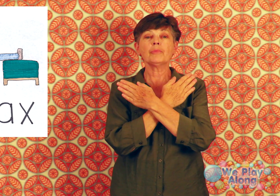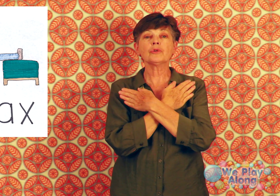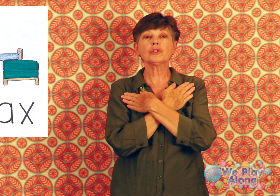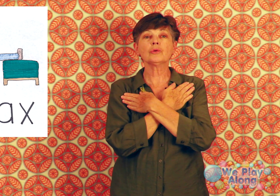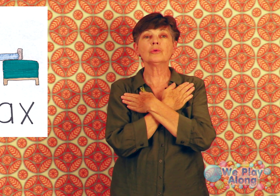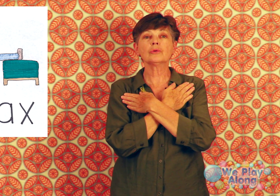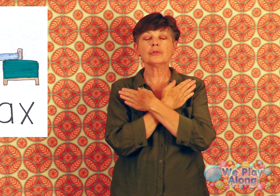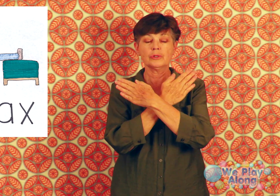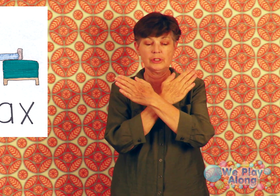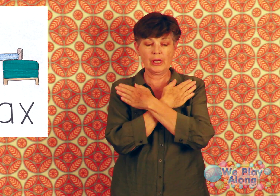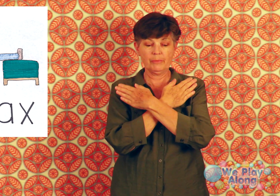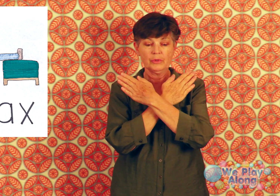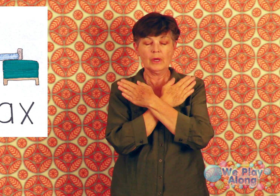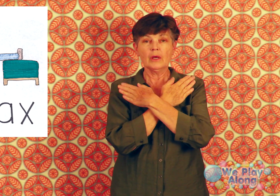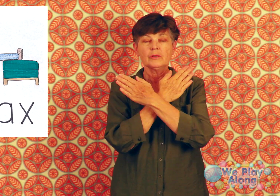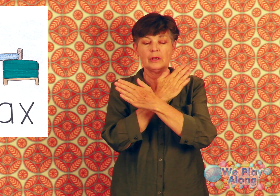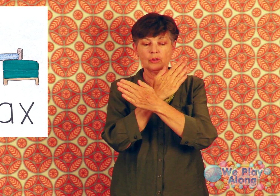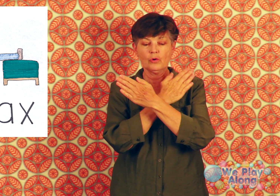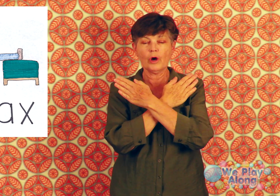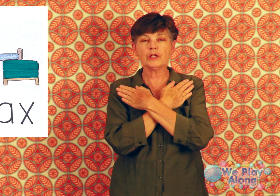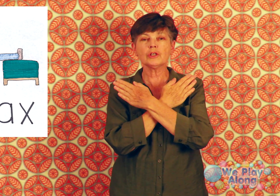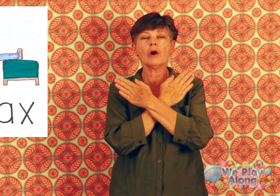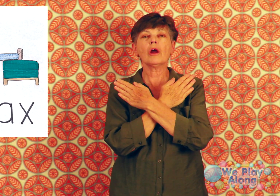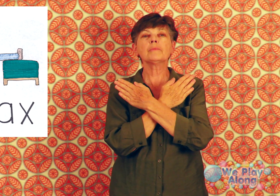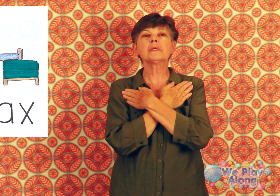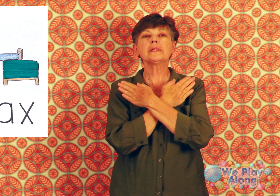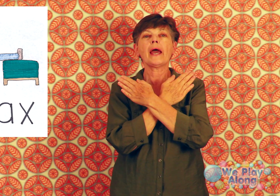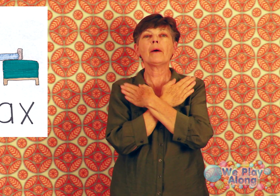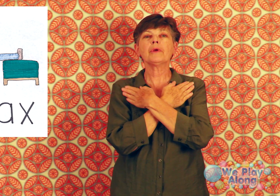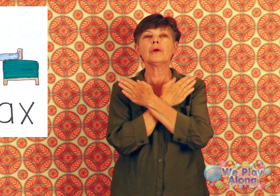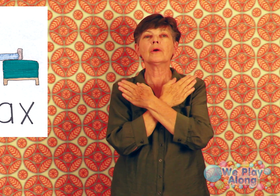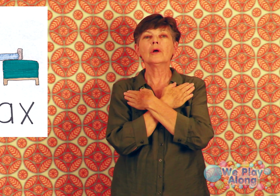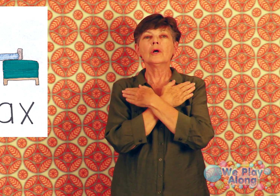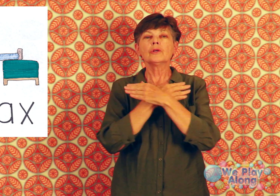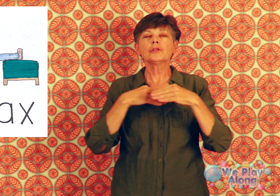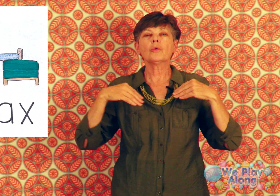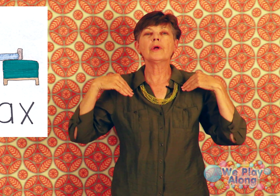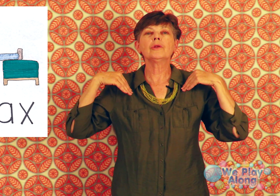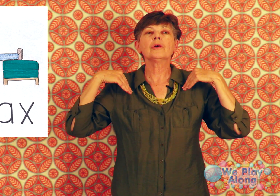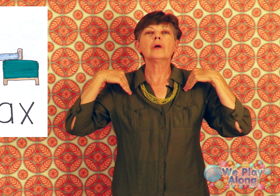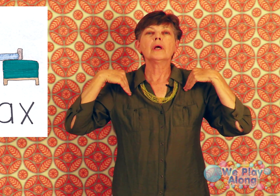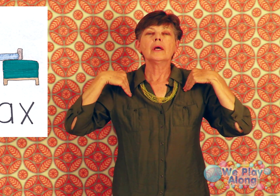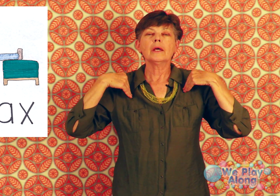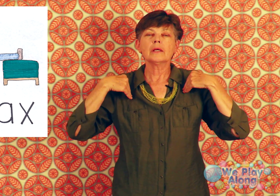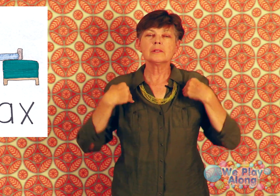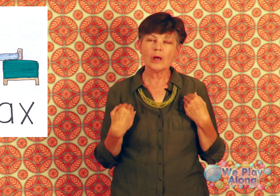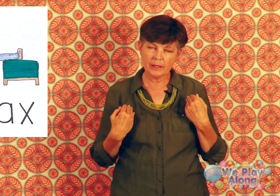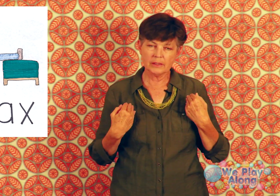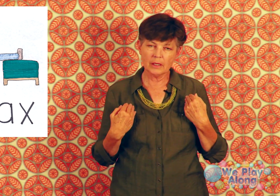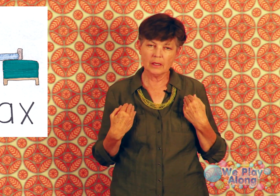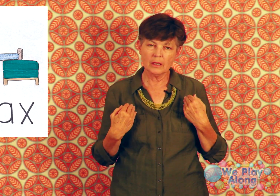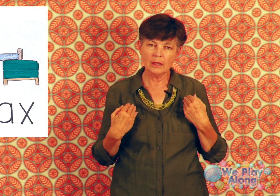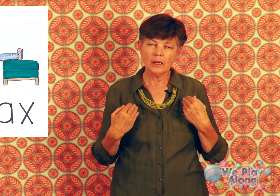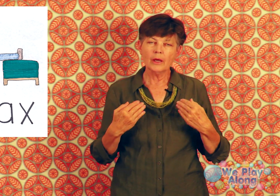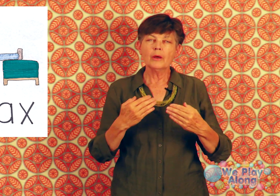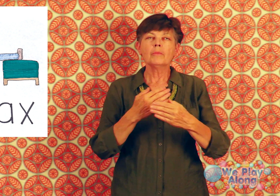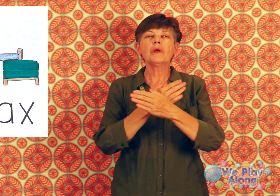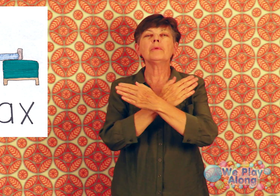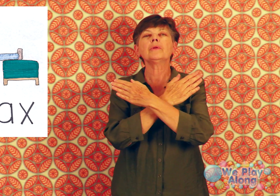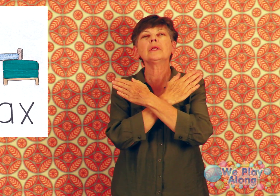your shoulders or tap your thing. So cross your arms and tap here. So when you're exhausted, maybe you need to